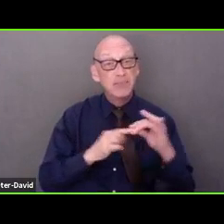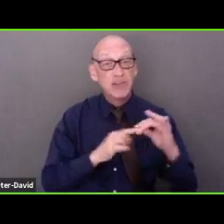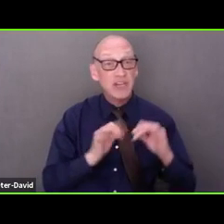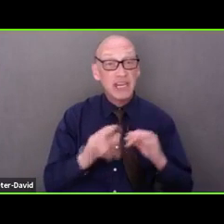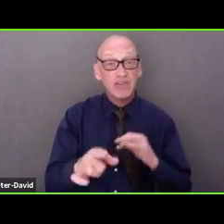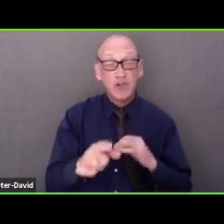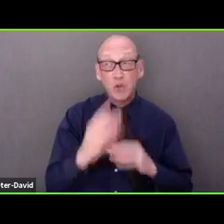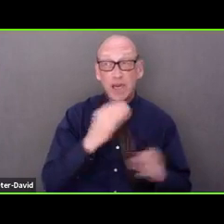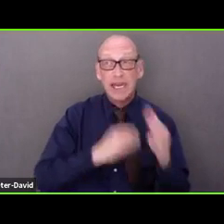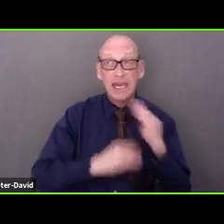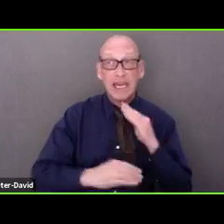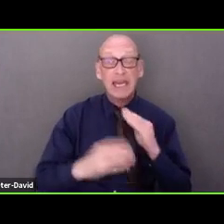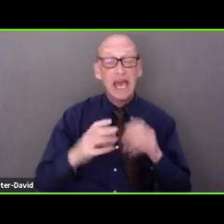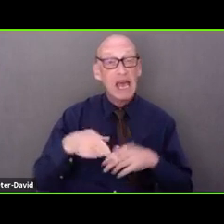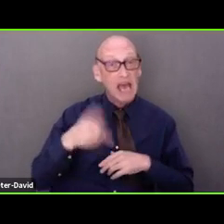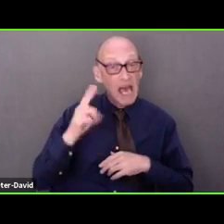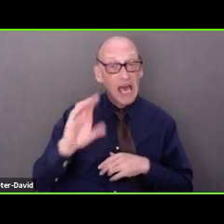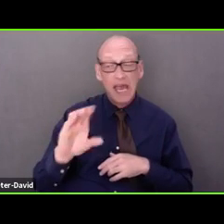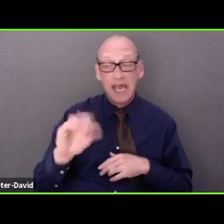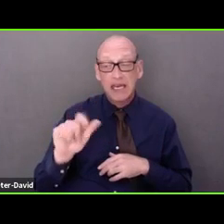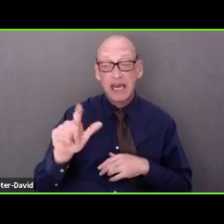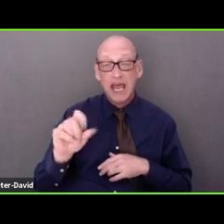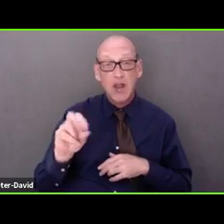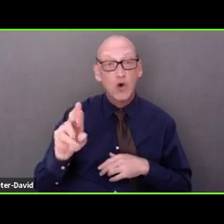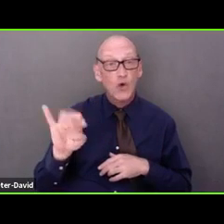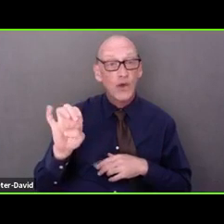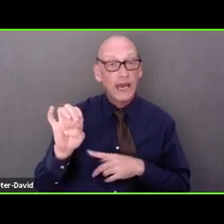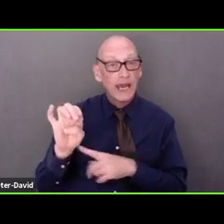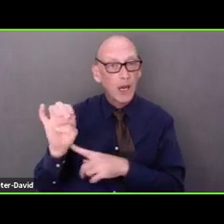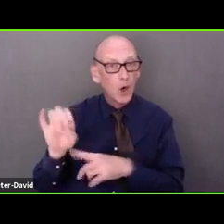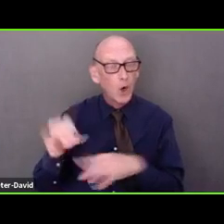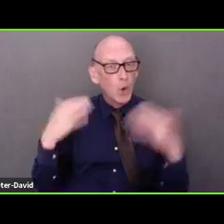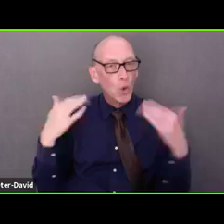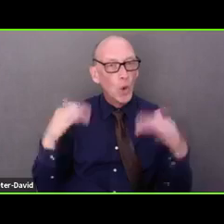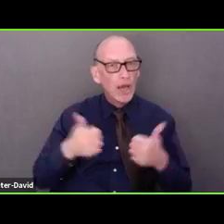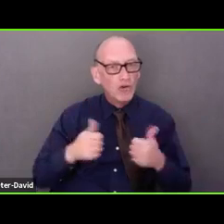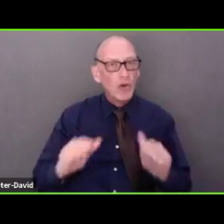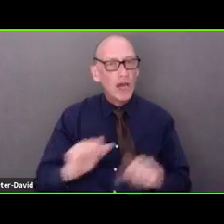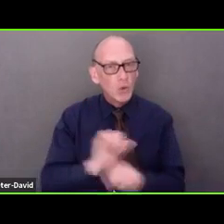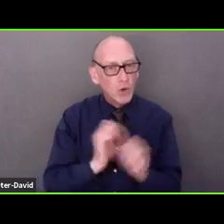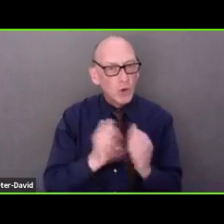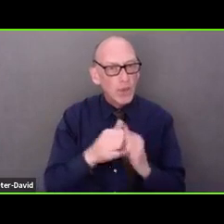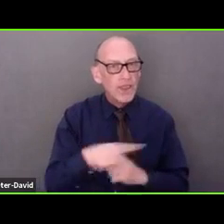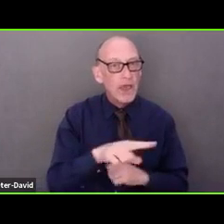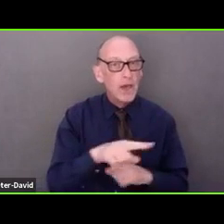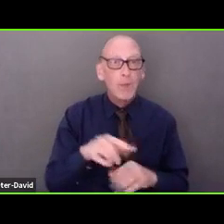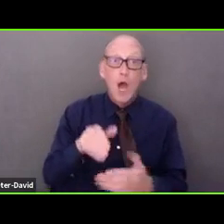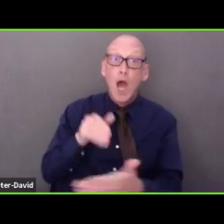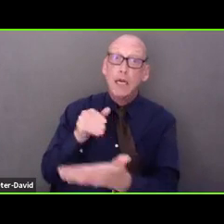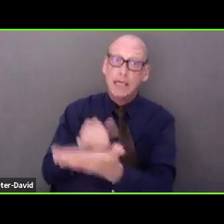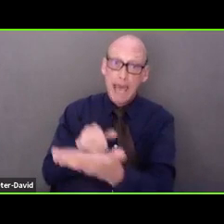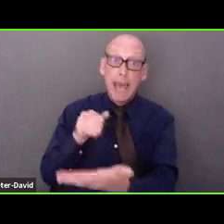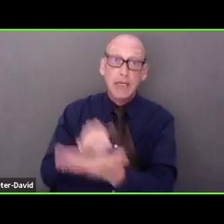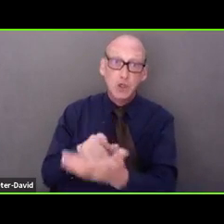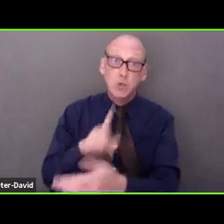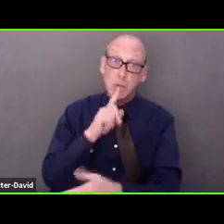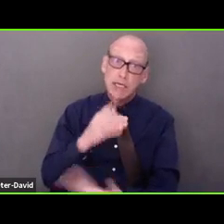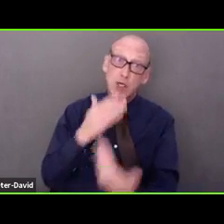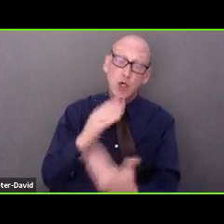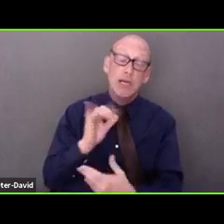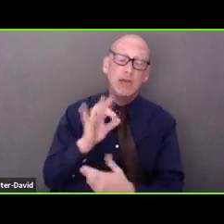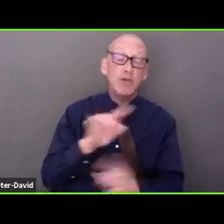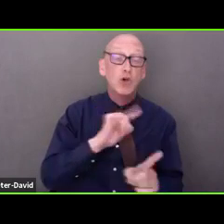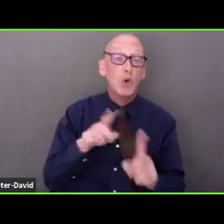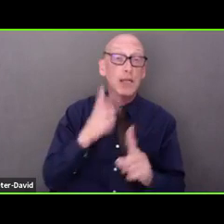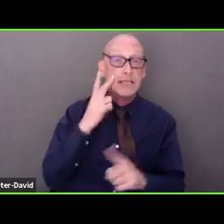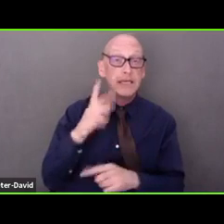caloric value. And so I try to work with them, and the doctors they're really good. If you go see your primary care doc, and if you're